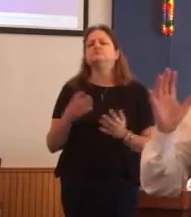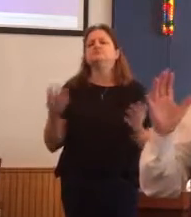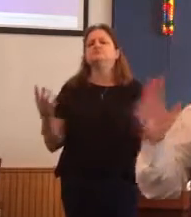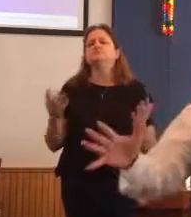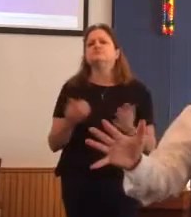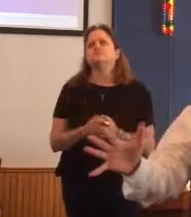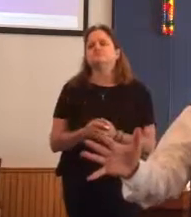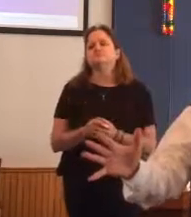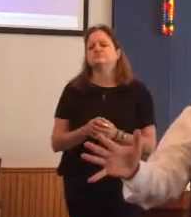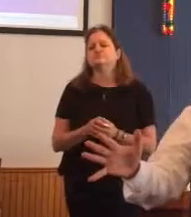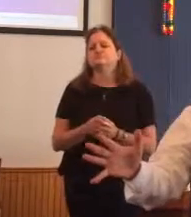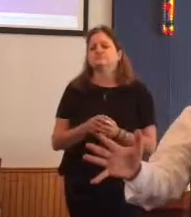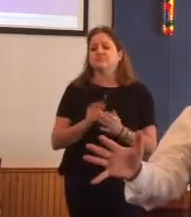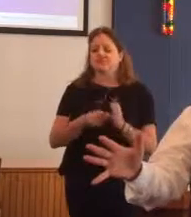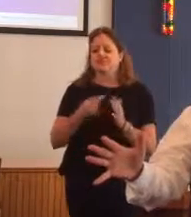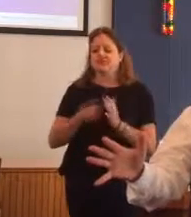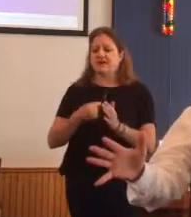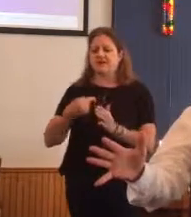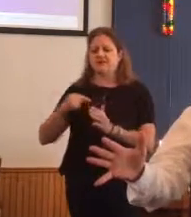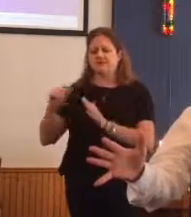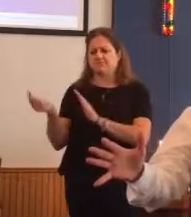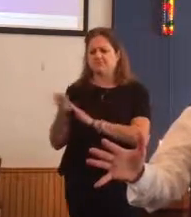sometimes illegal is right